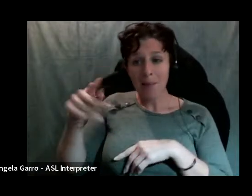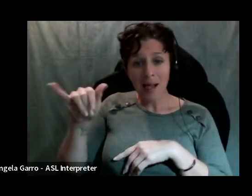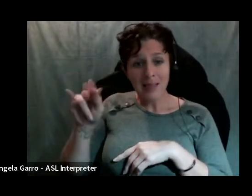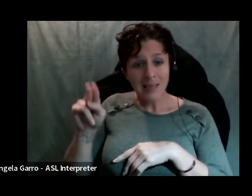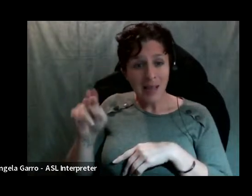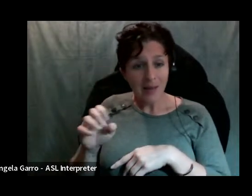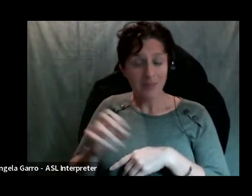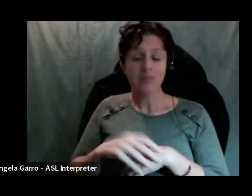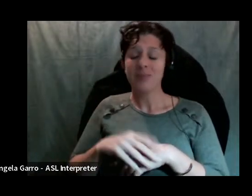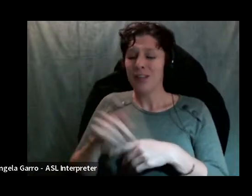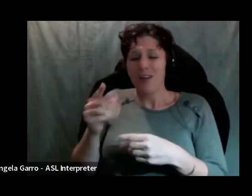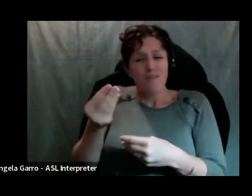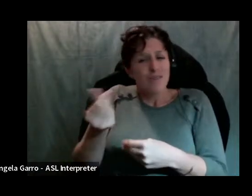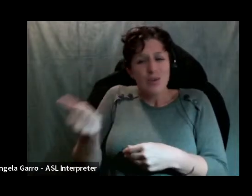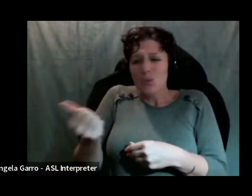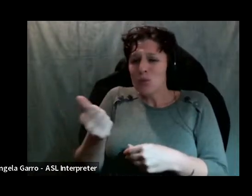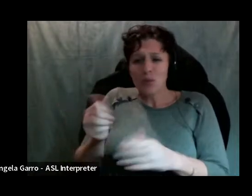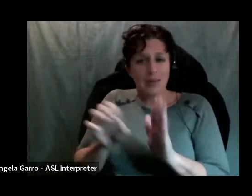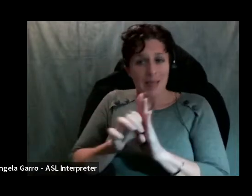few examples.